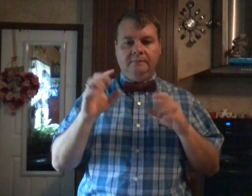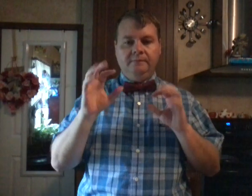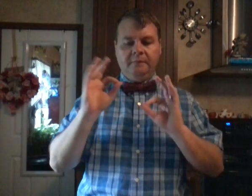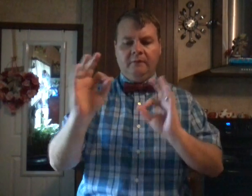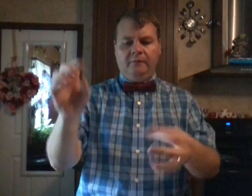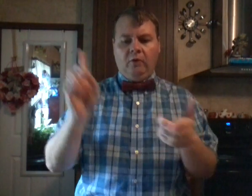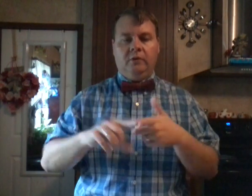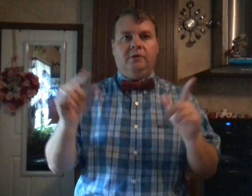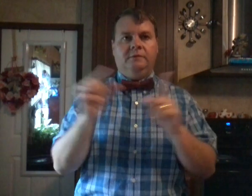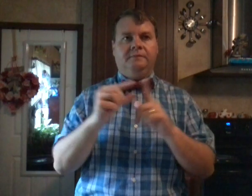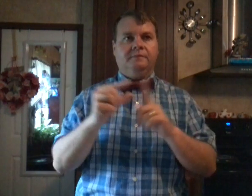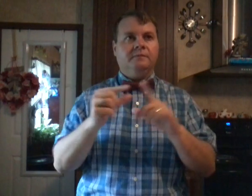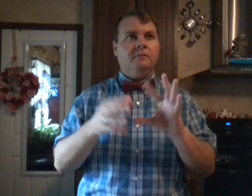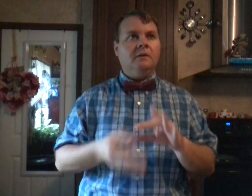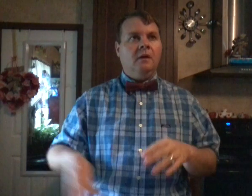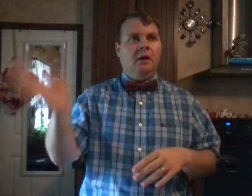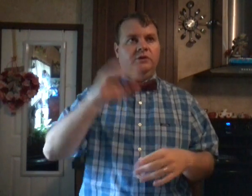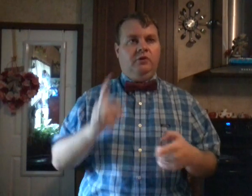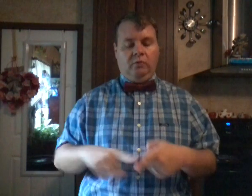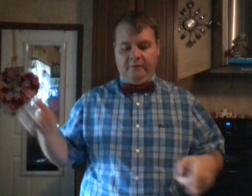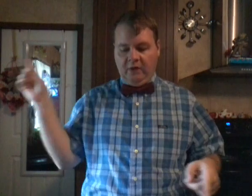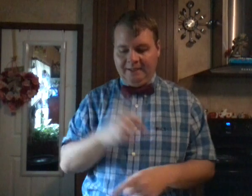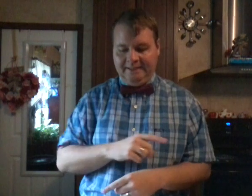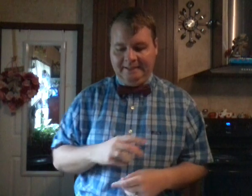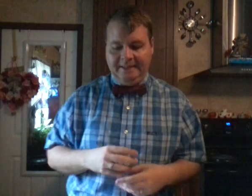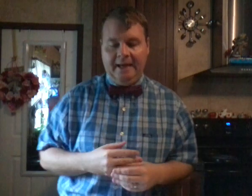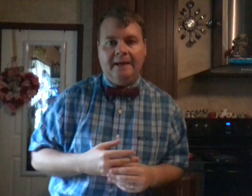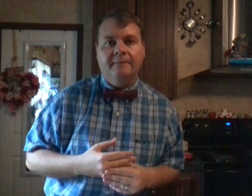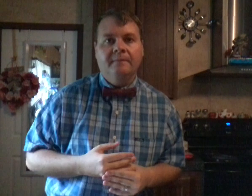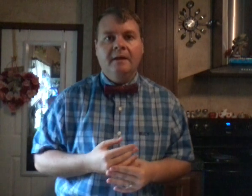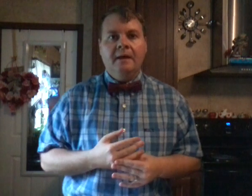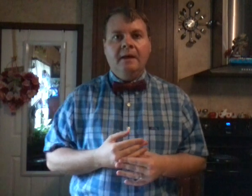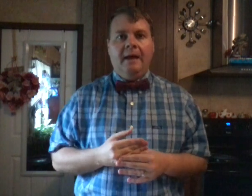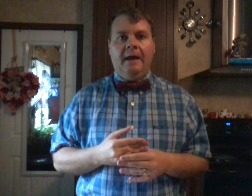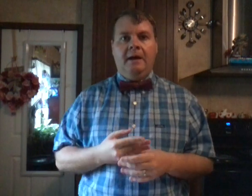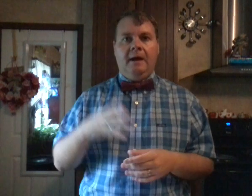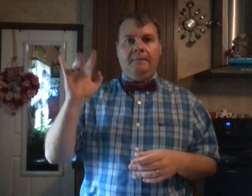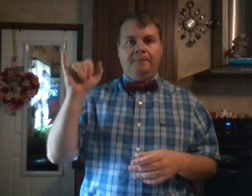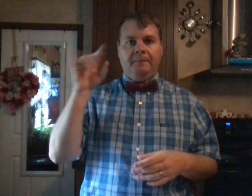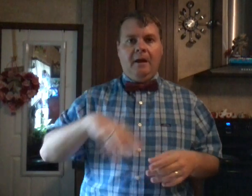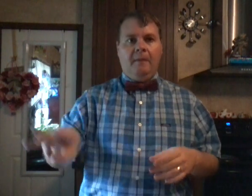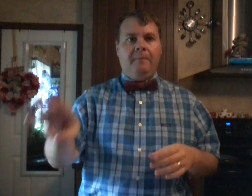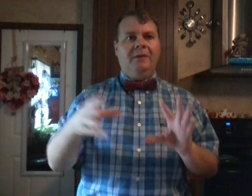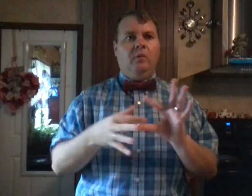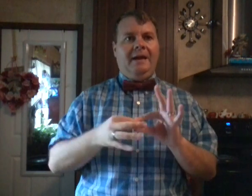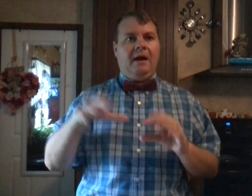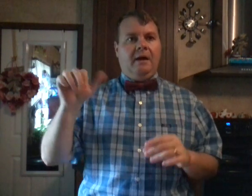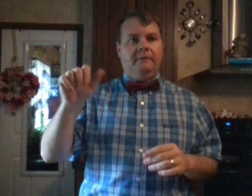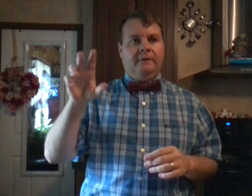forward to the Word of God today. And by way of